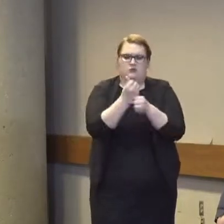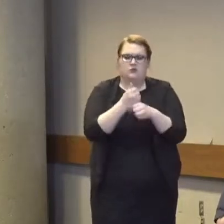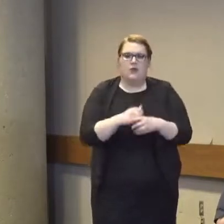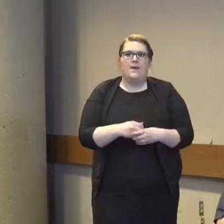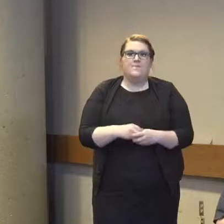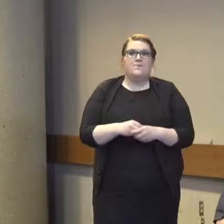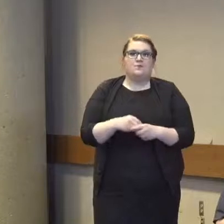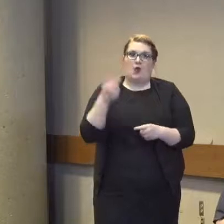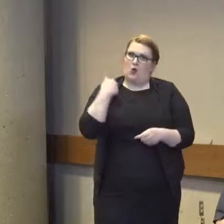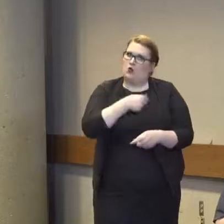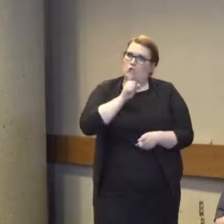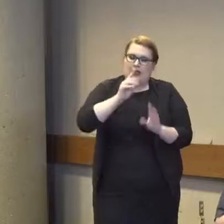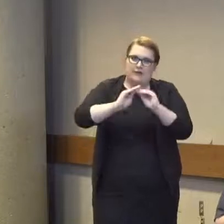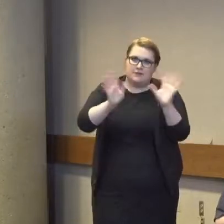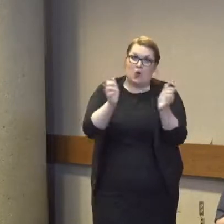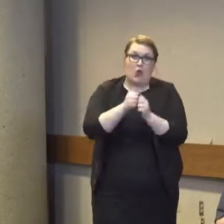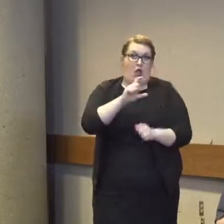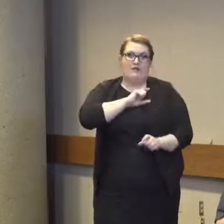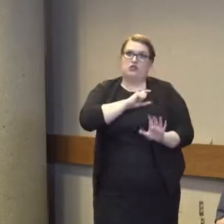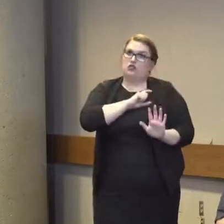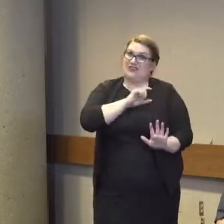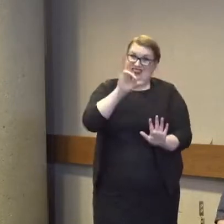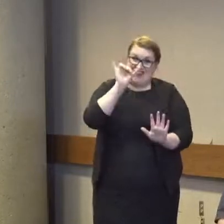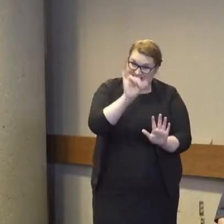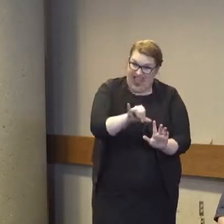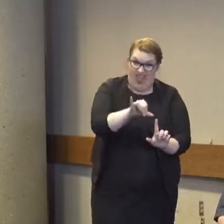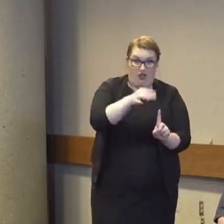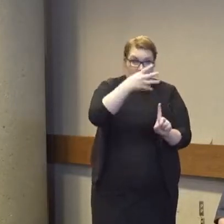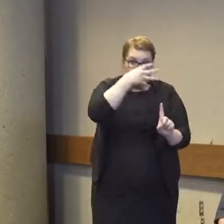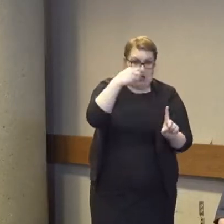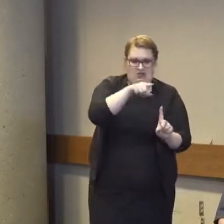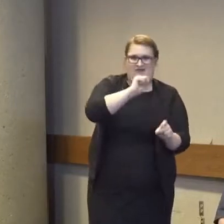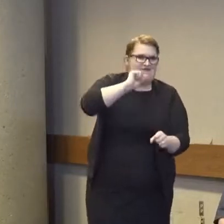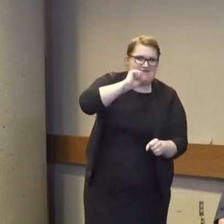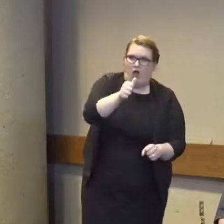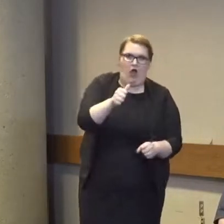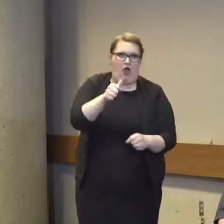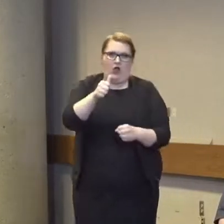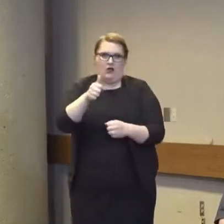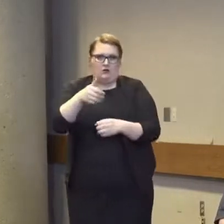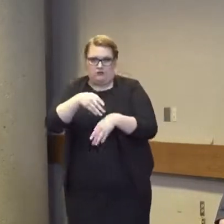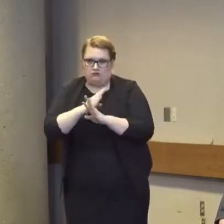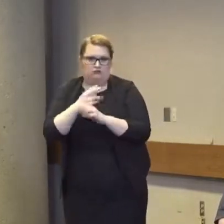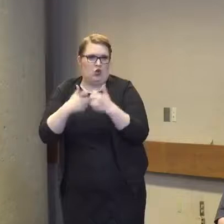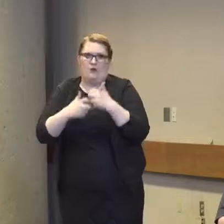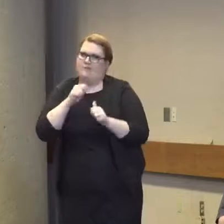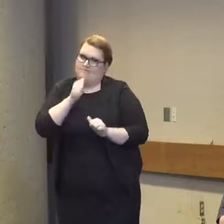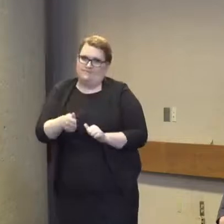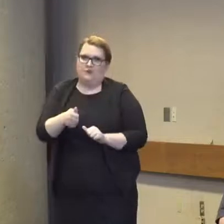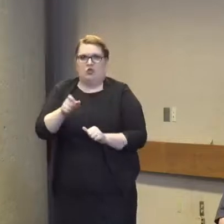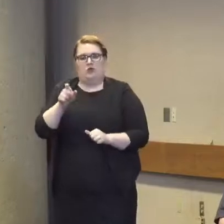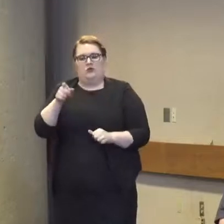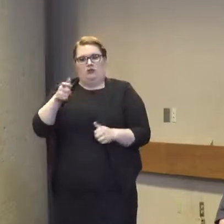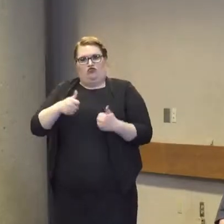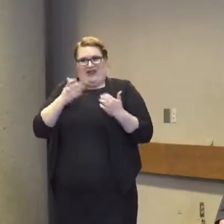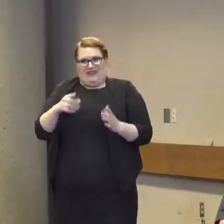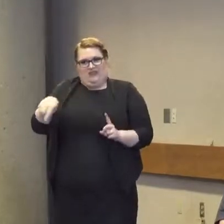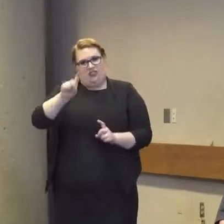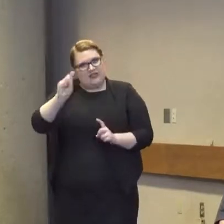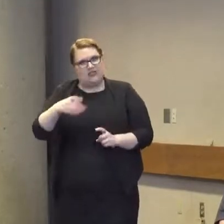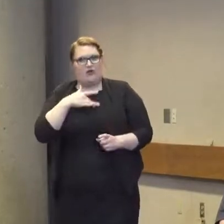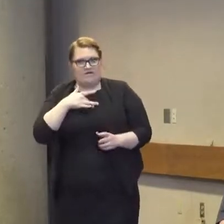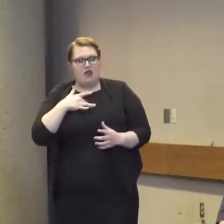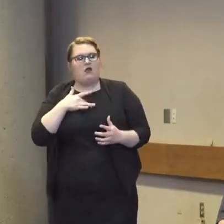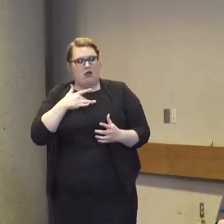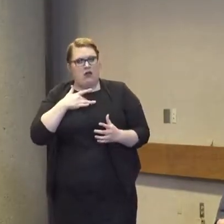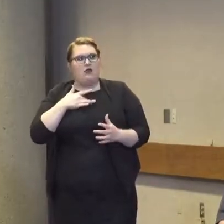were very explicit with the officers, that should not be part of the equation. And they should, and our residents should feel confident that our law enforcement